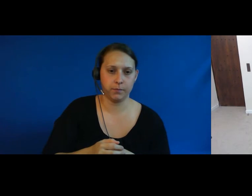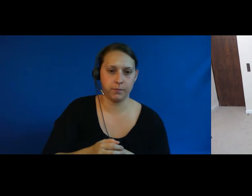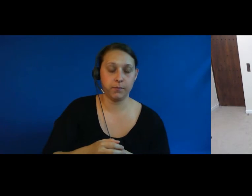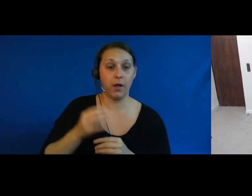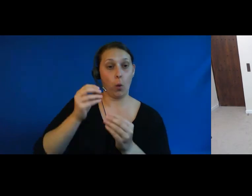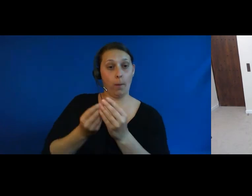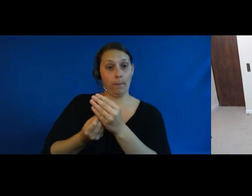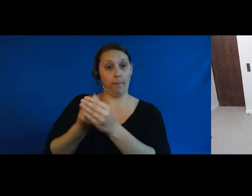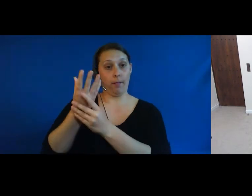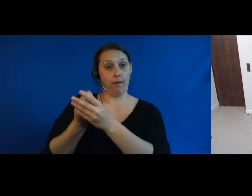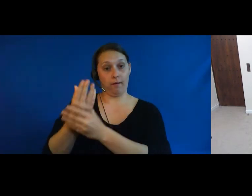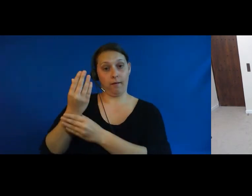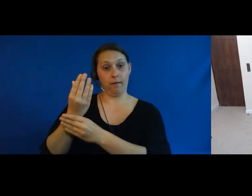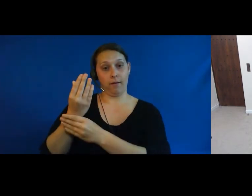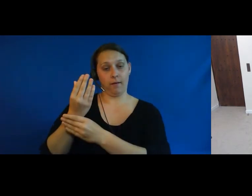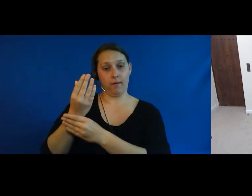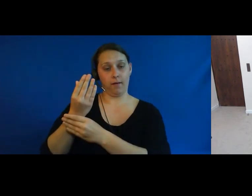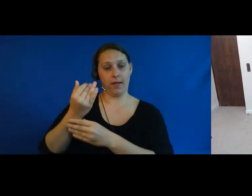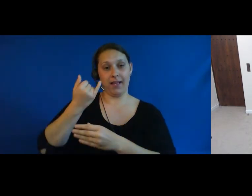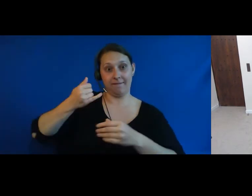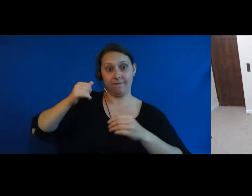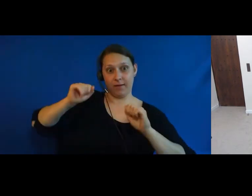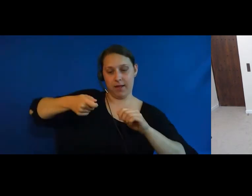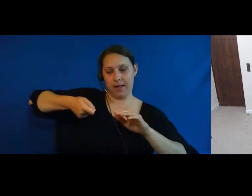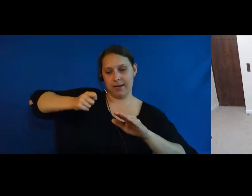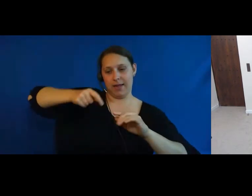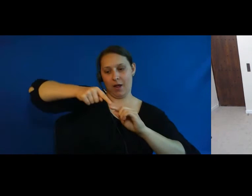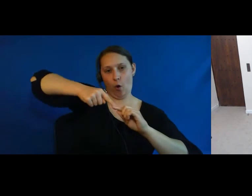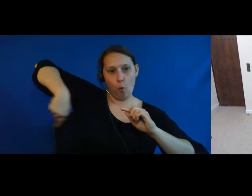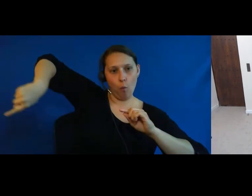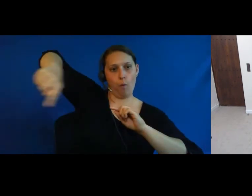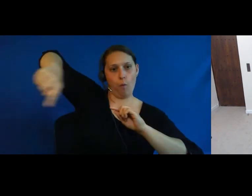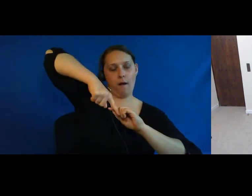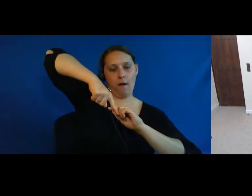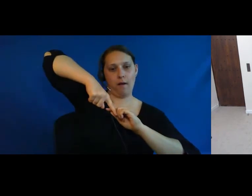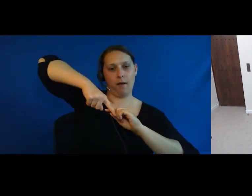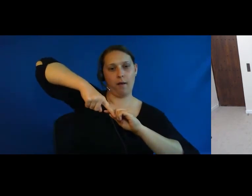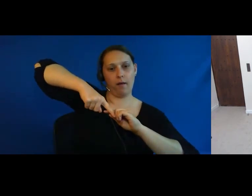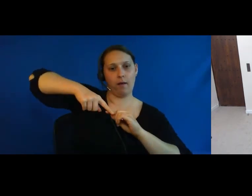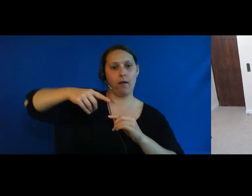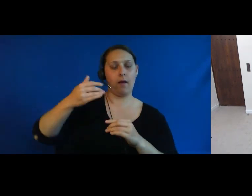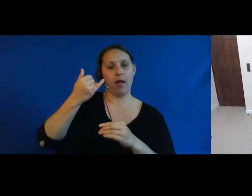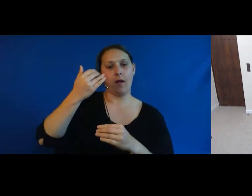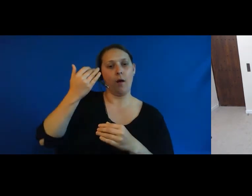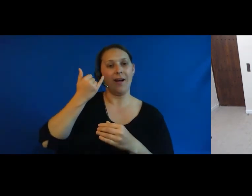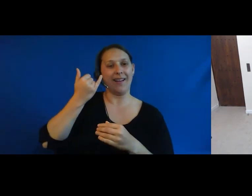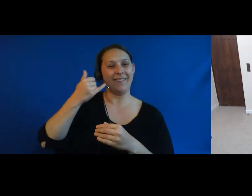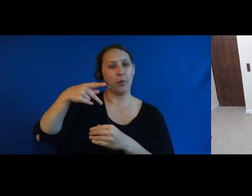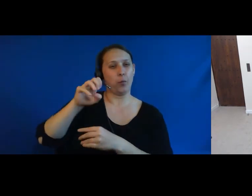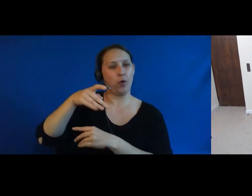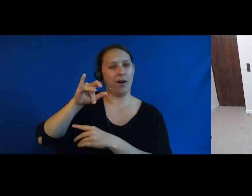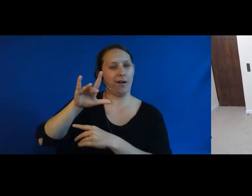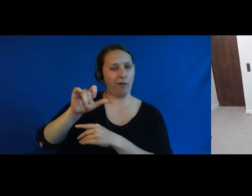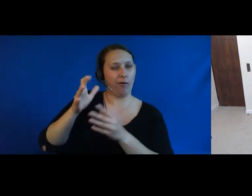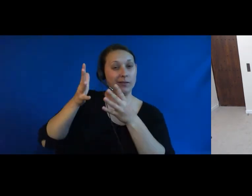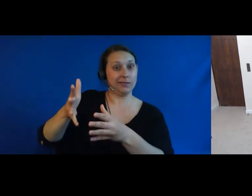plants, because the idea is that we would have these perennials, these permanent plants sitting within the border and